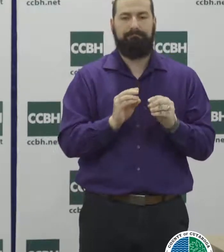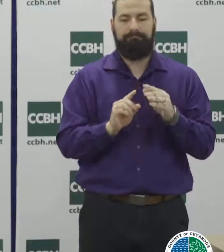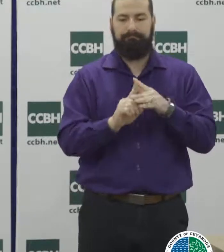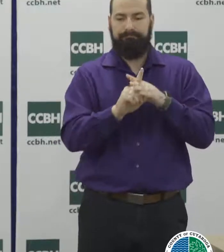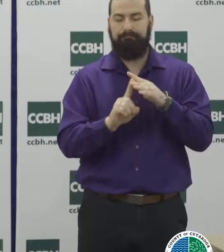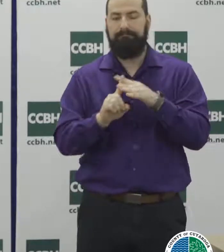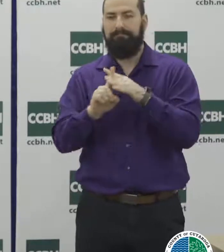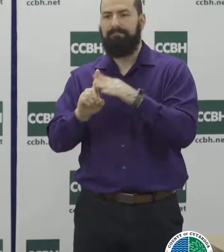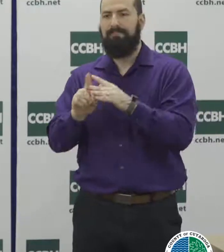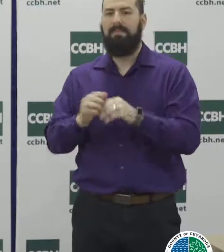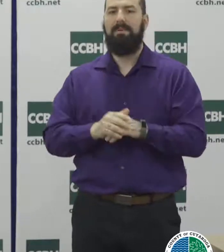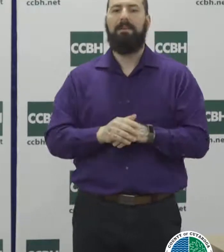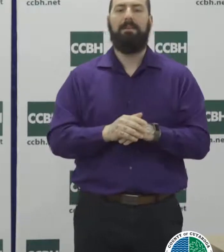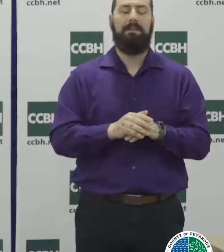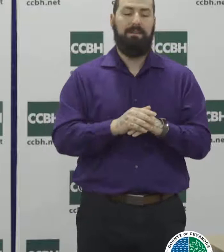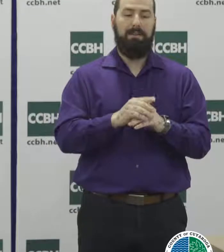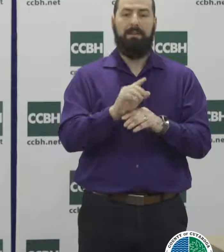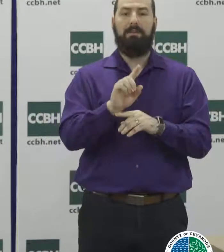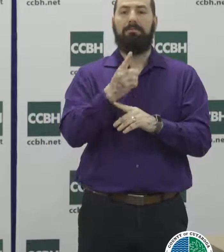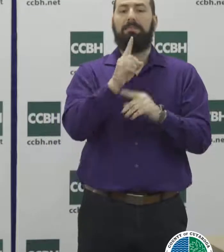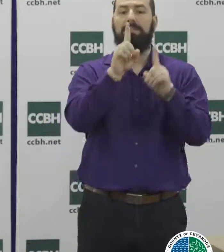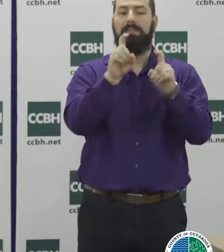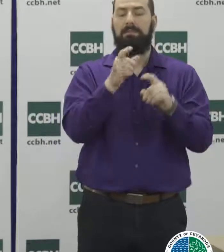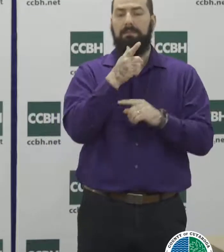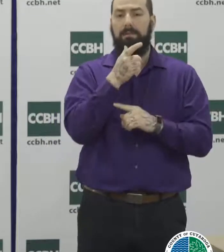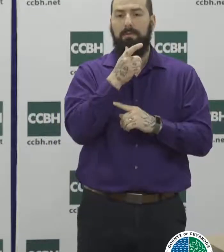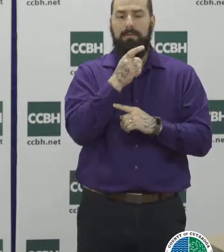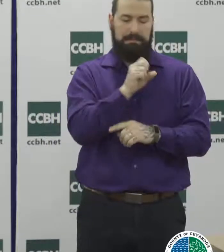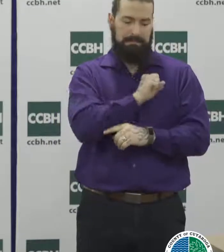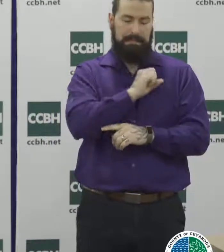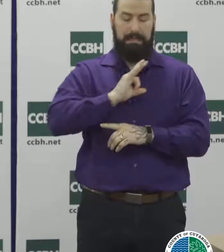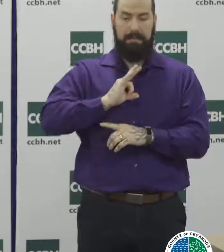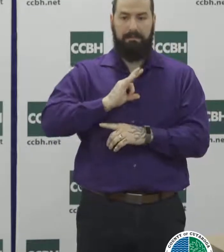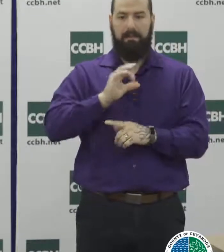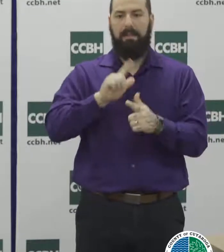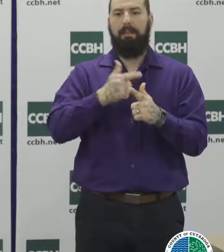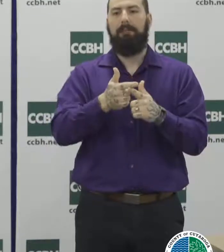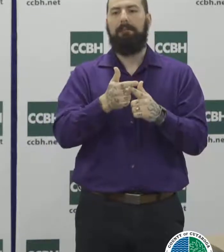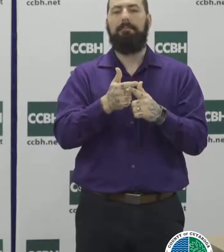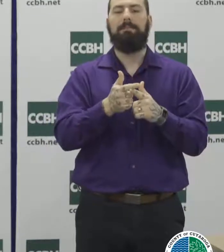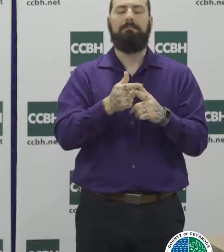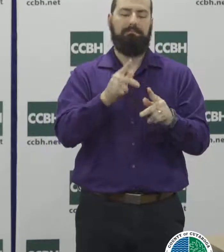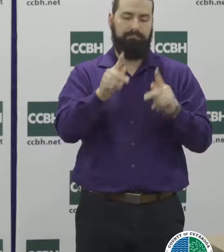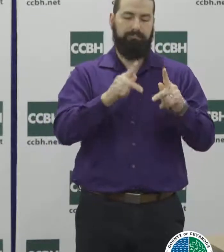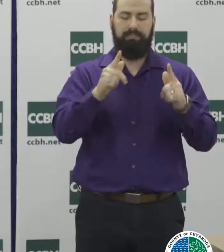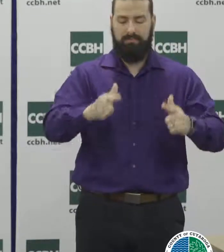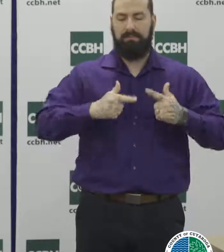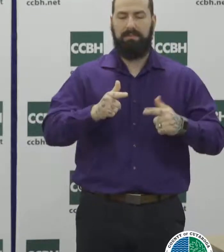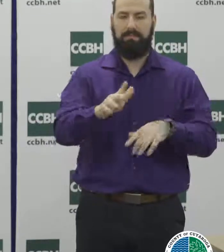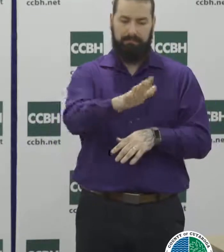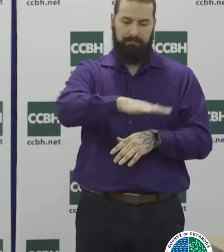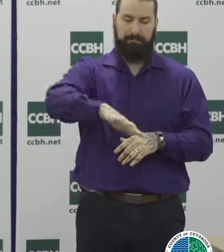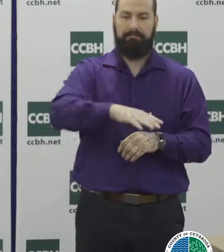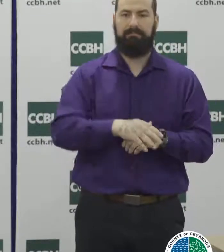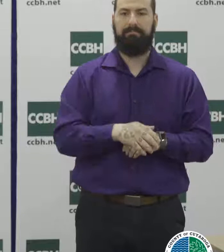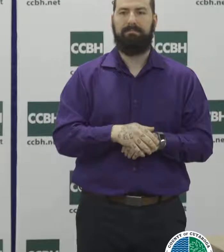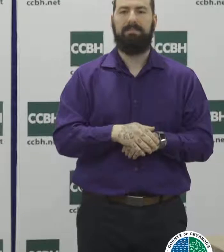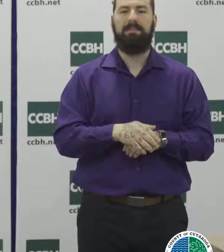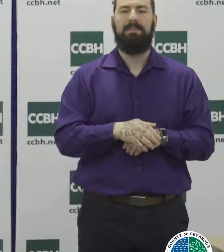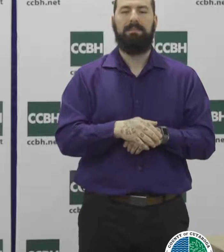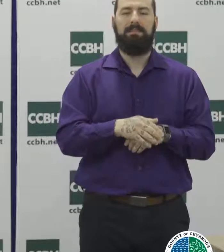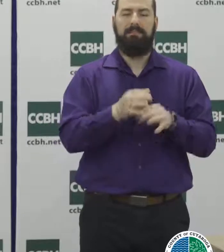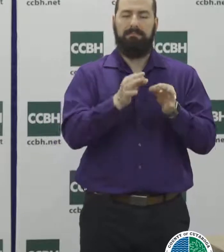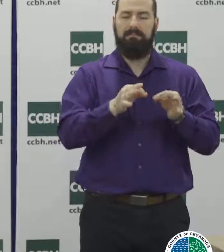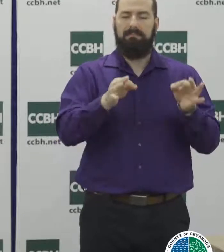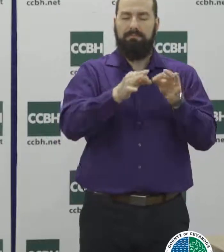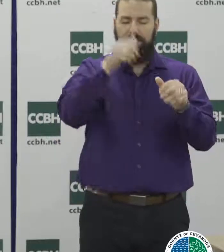with staff and then moving on to residents. It's important to folks to recognize when we're concerned about community